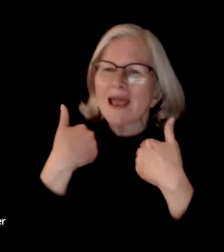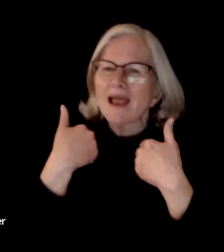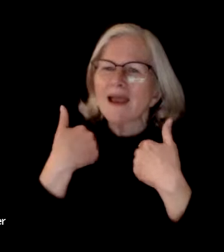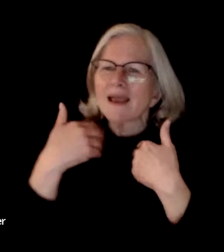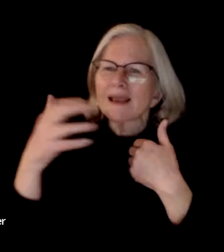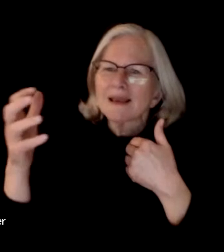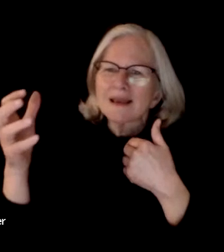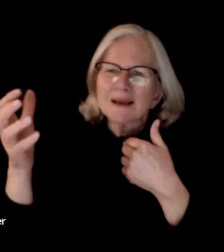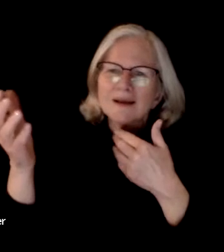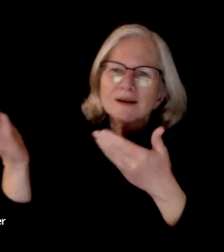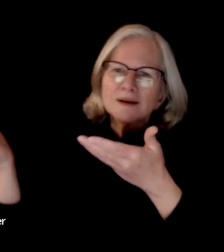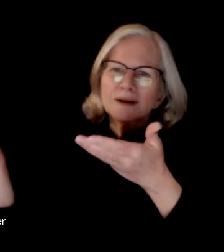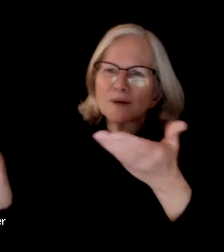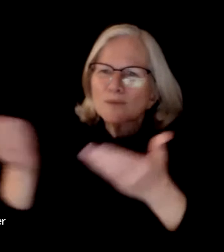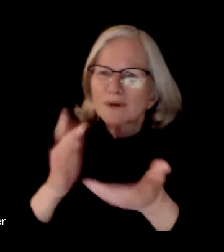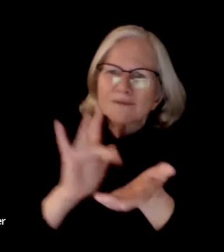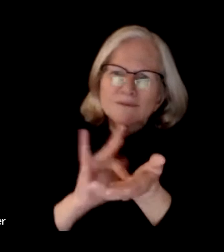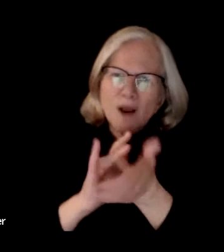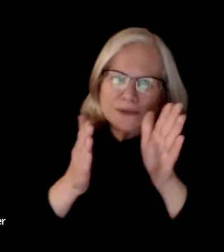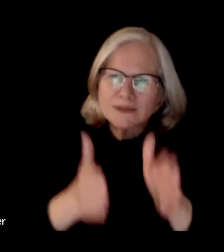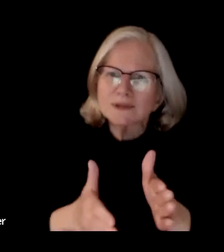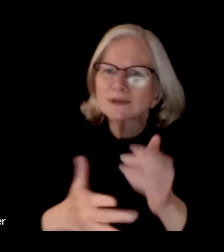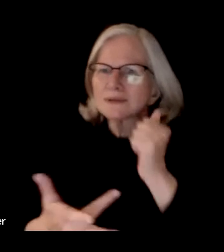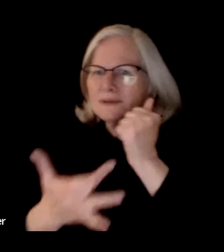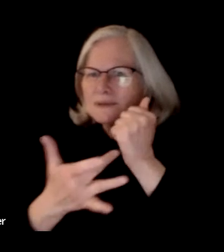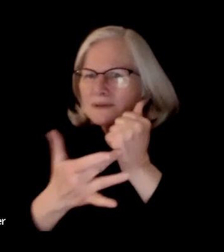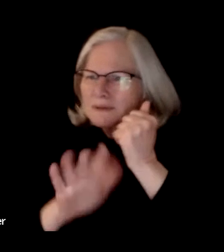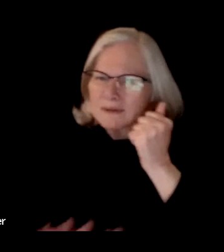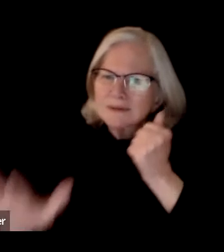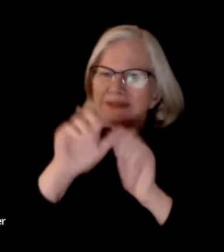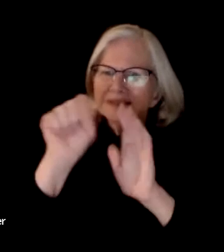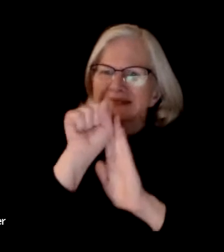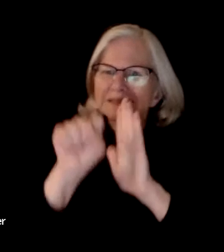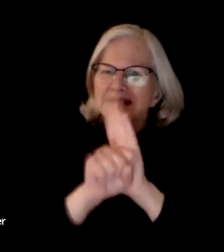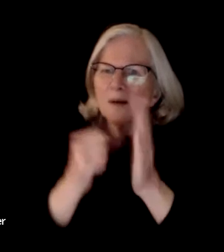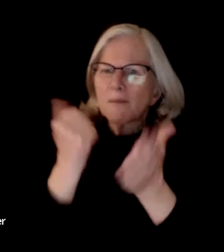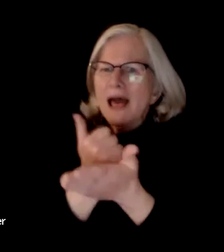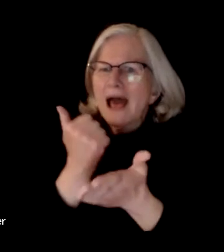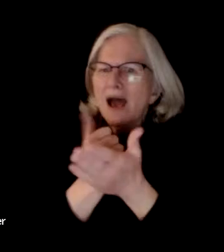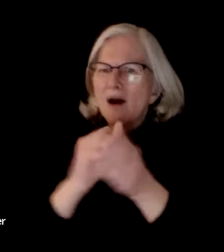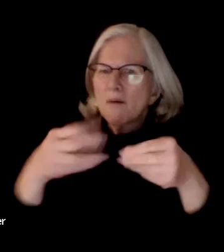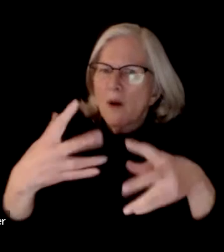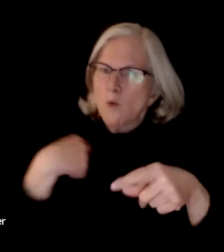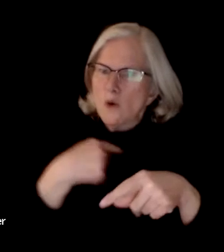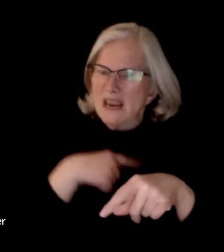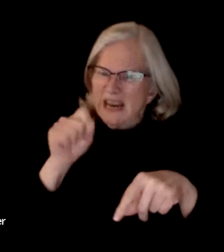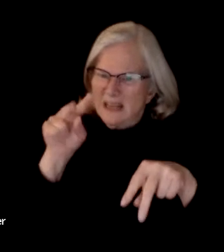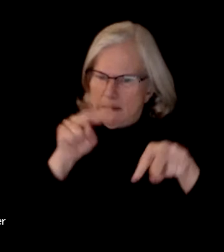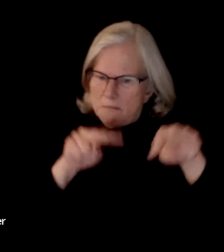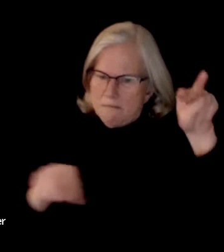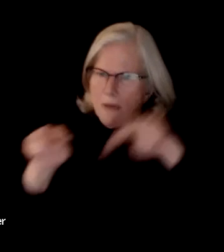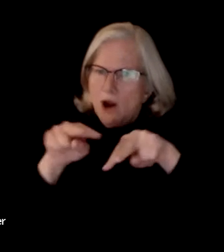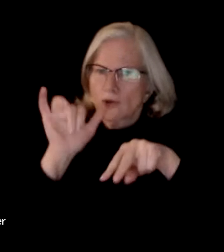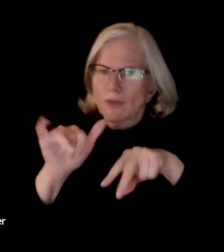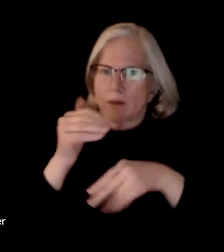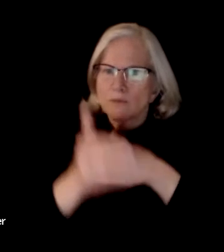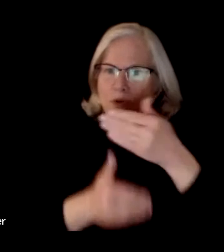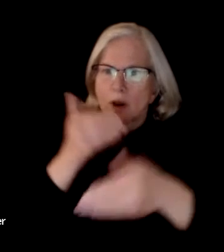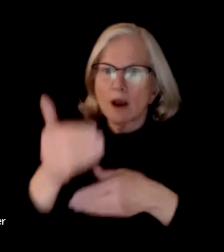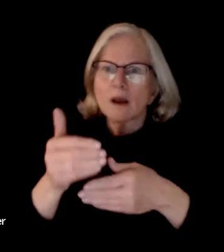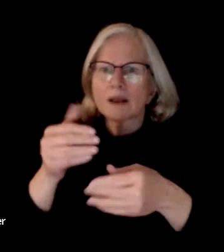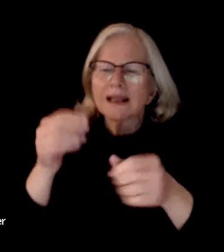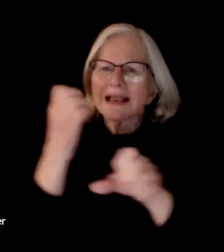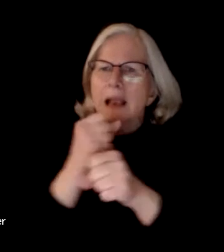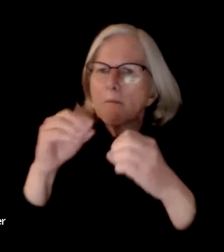of state to help facilitate. And we'll be continuing to monitor their progress to see if there's anything else we can do. But they do